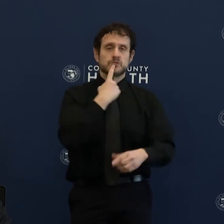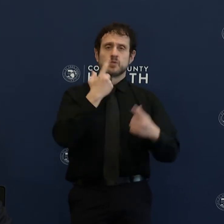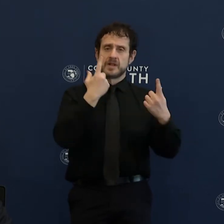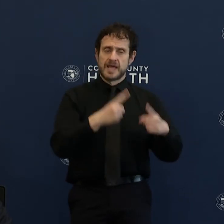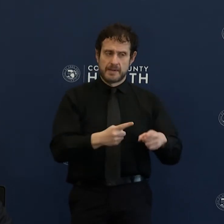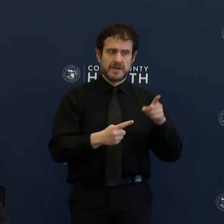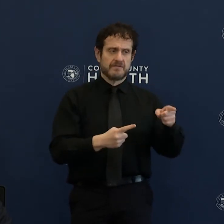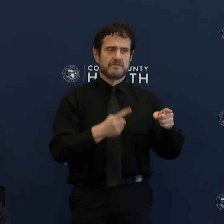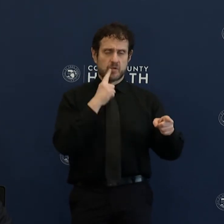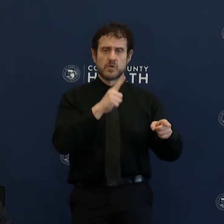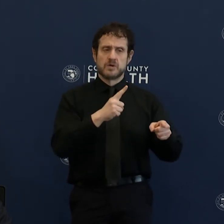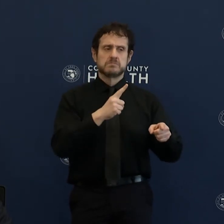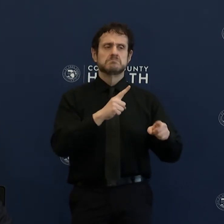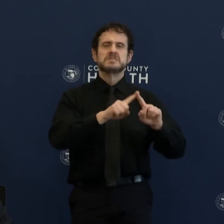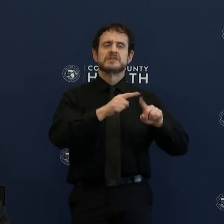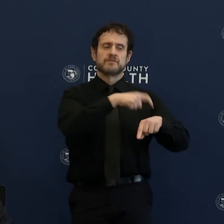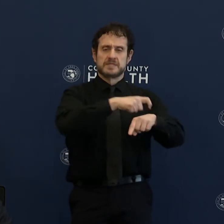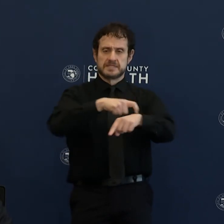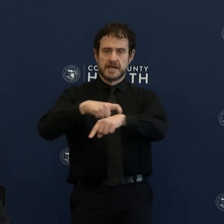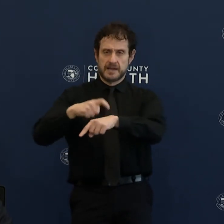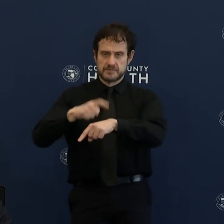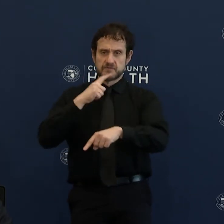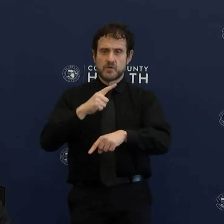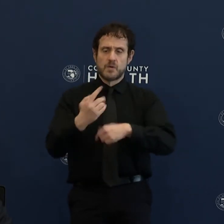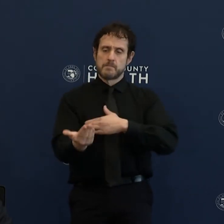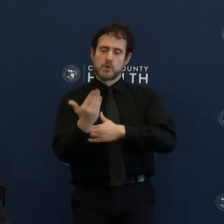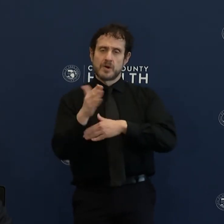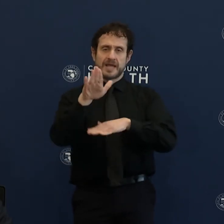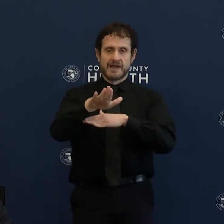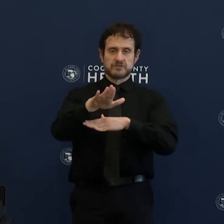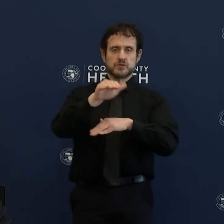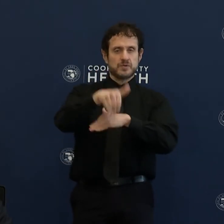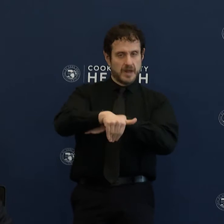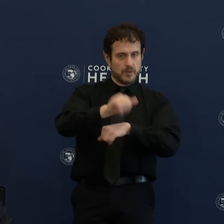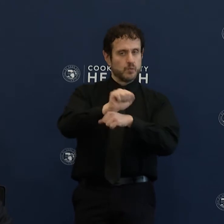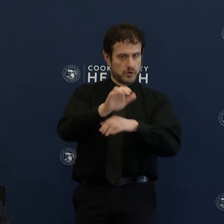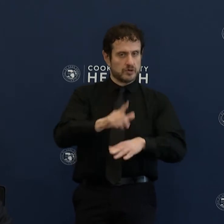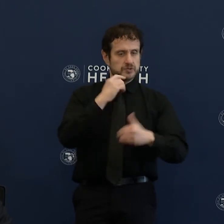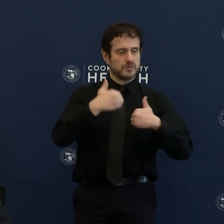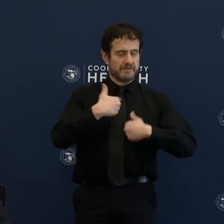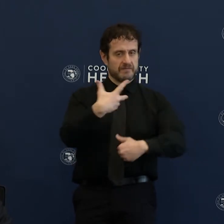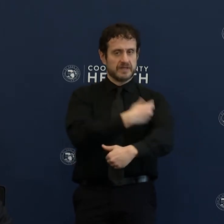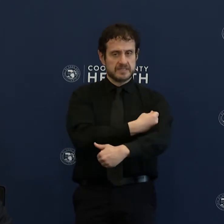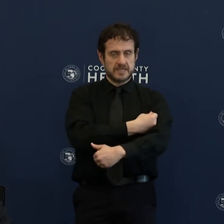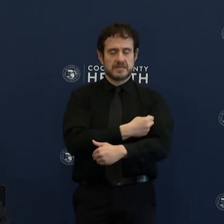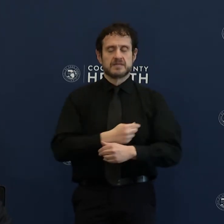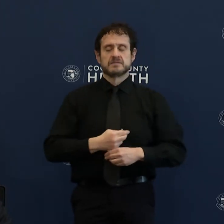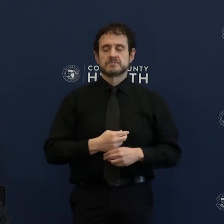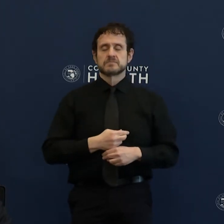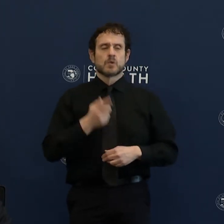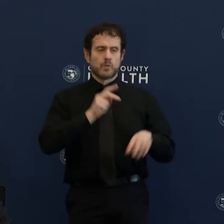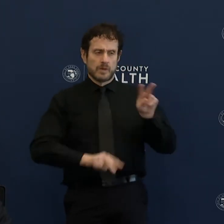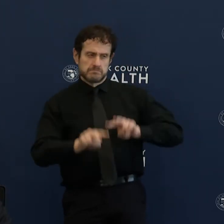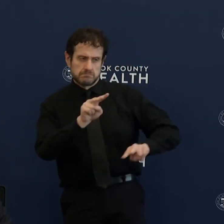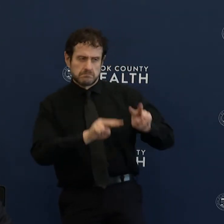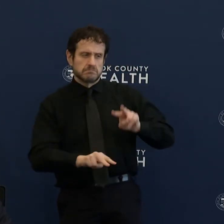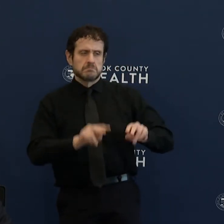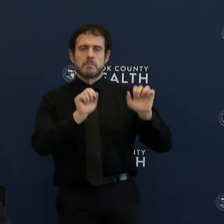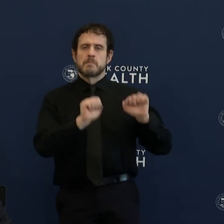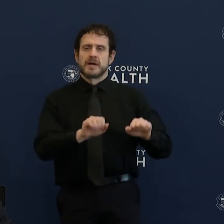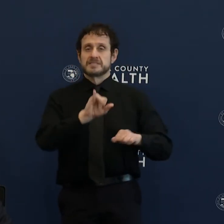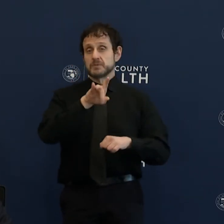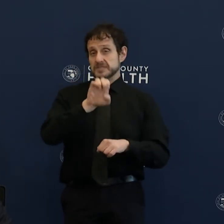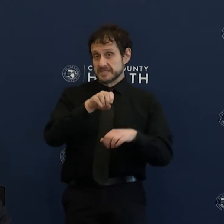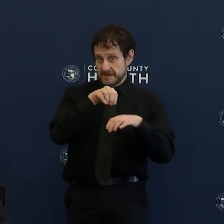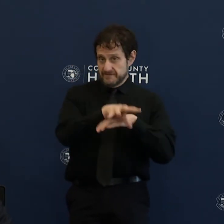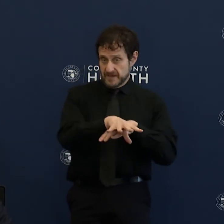of convenient for all shifts. After receiving the vaccine, they will be observed upon initial administration to monitor potential side effects on